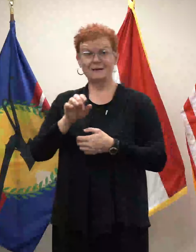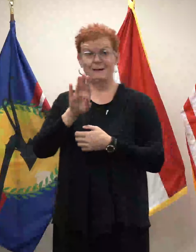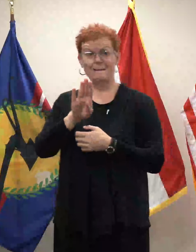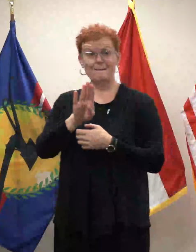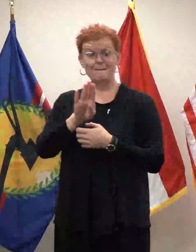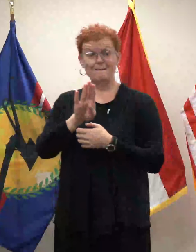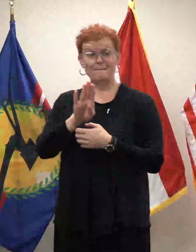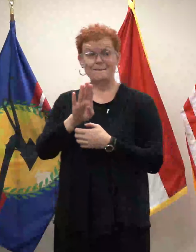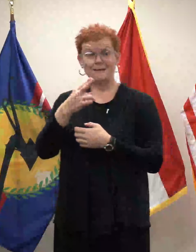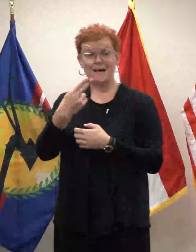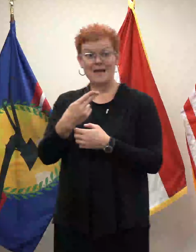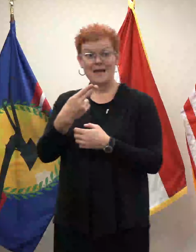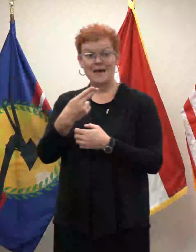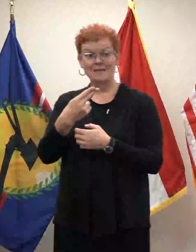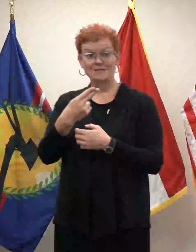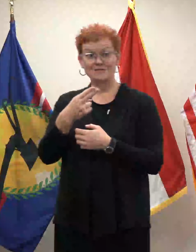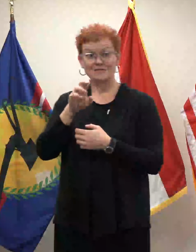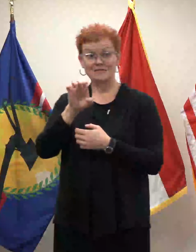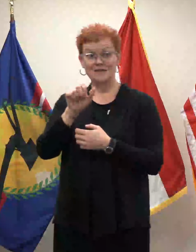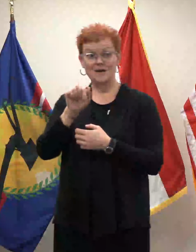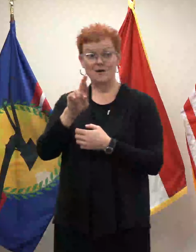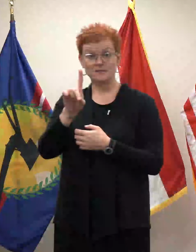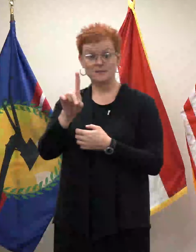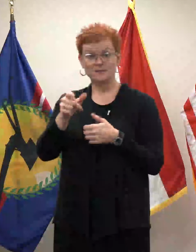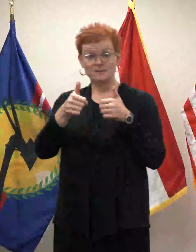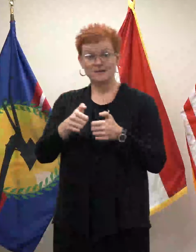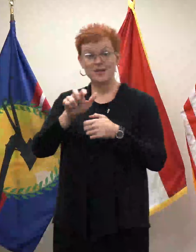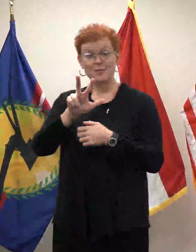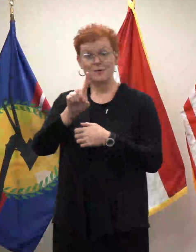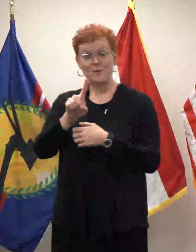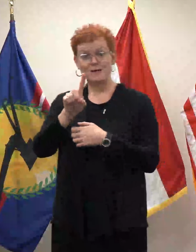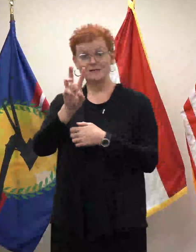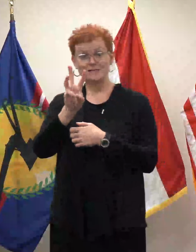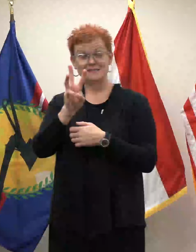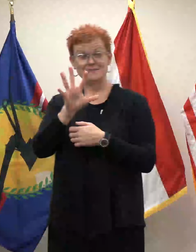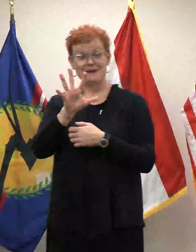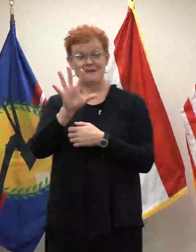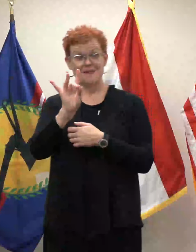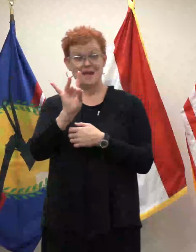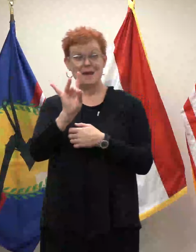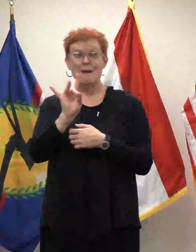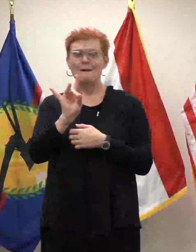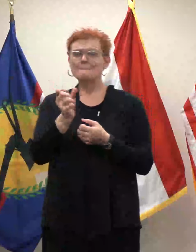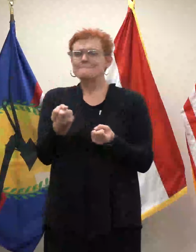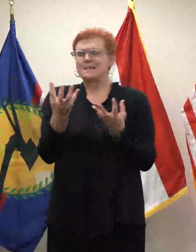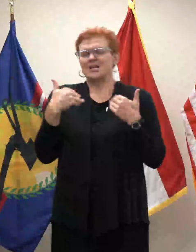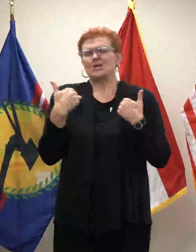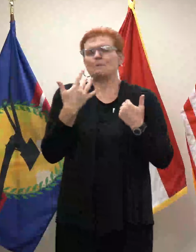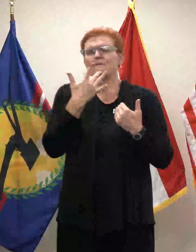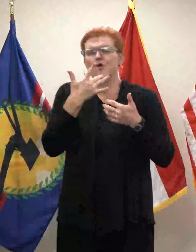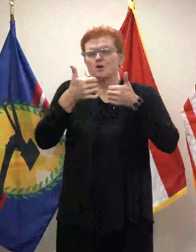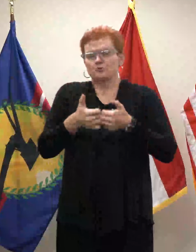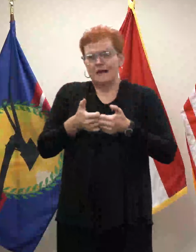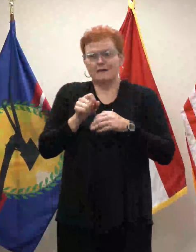that's B-H-E-A-R-D, to 31658. Many youth prefer to text us, that's great. And